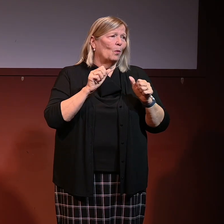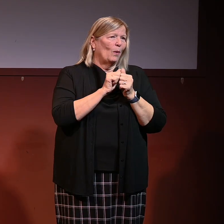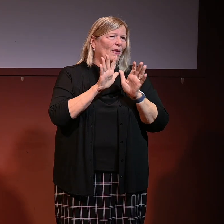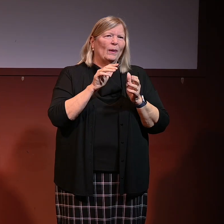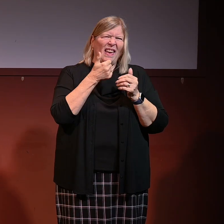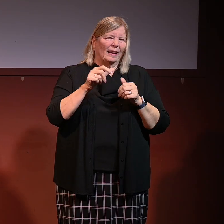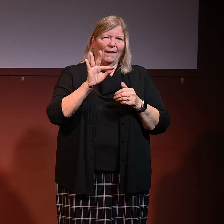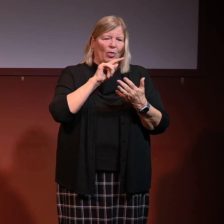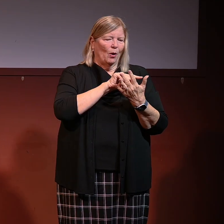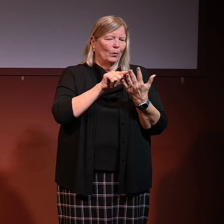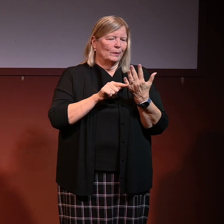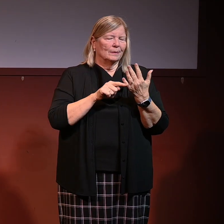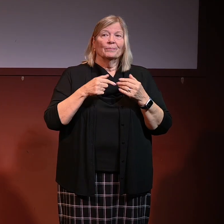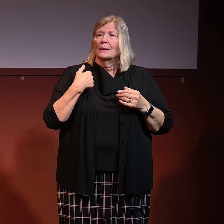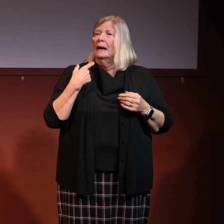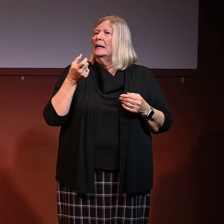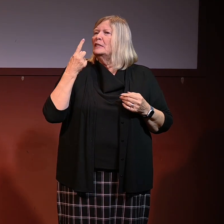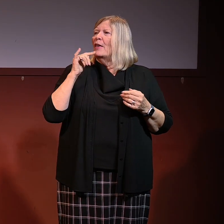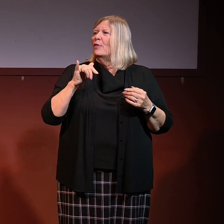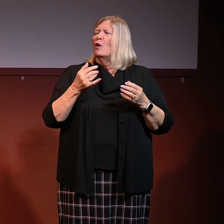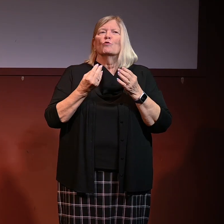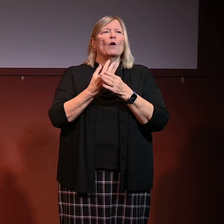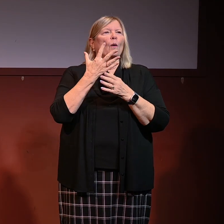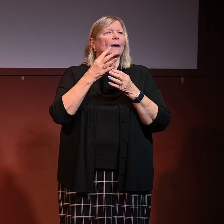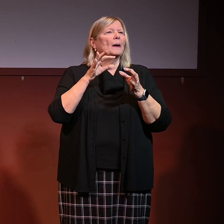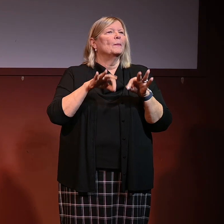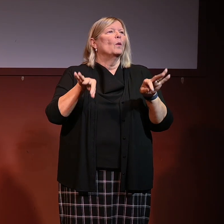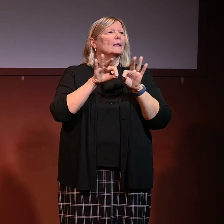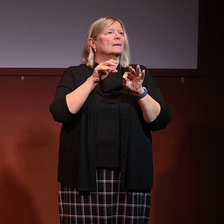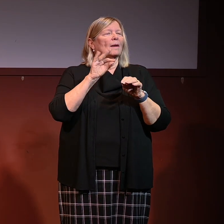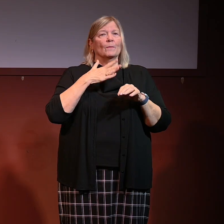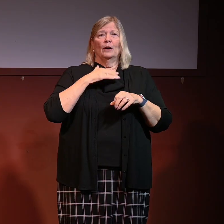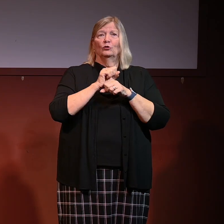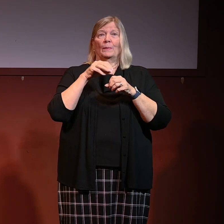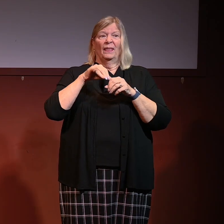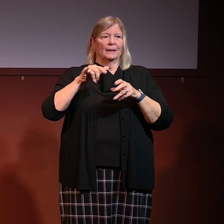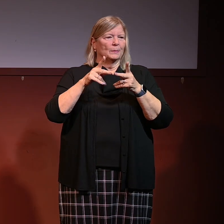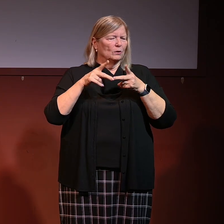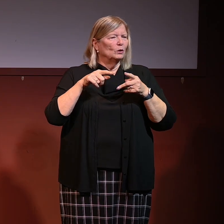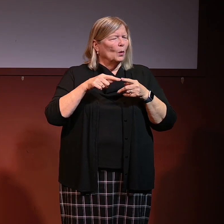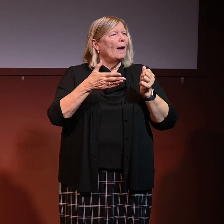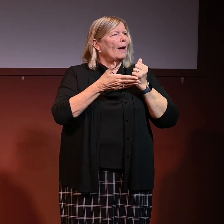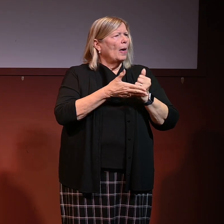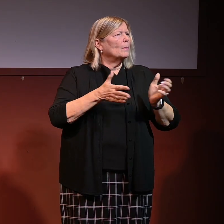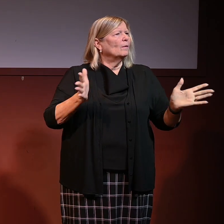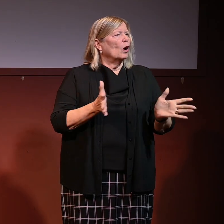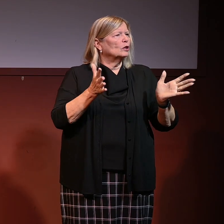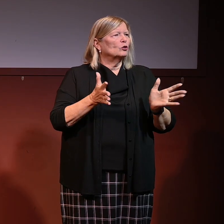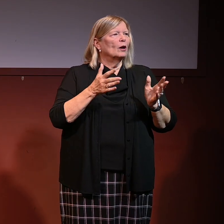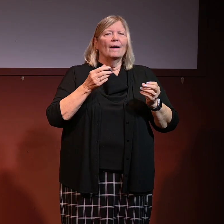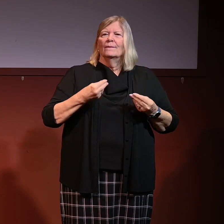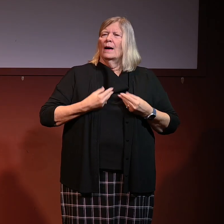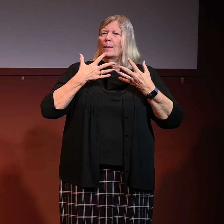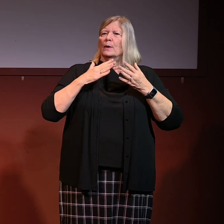you. I understand the growing importance of my job in this position, which is to help foster a vibrant community